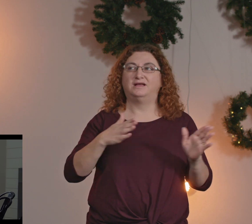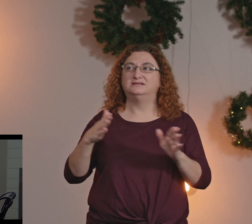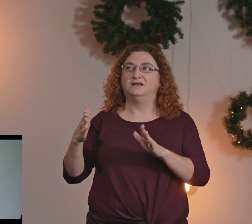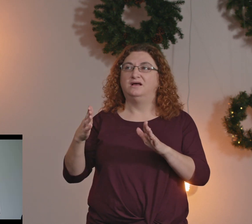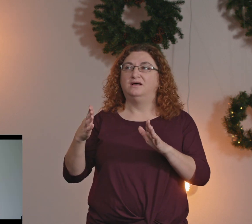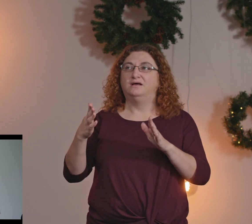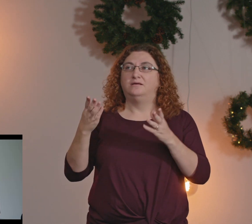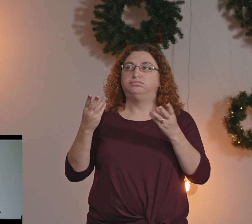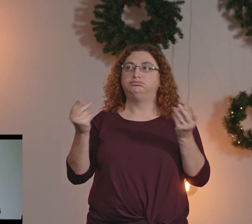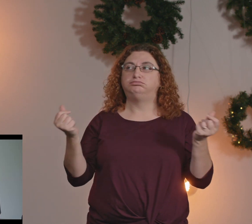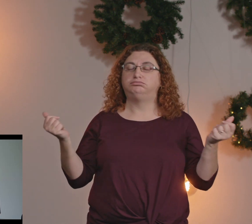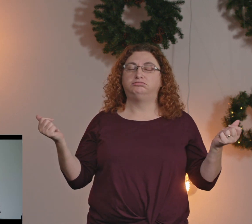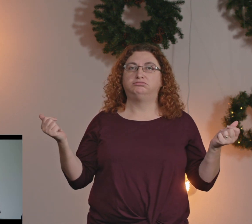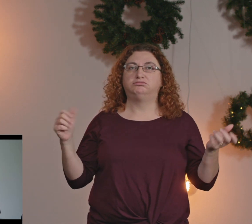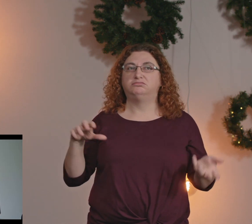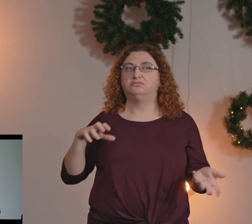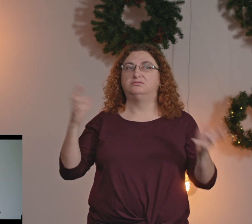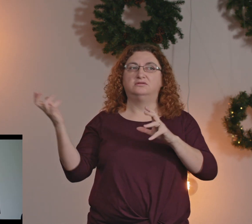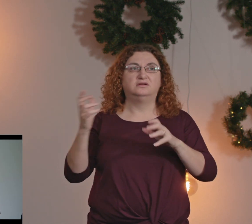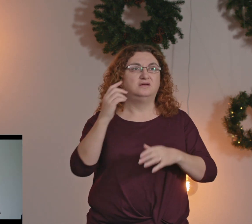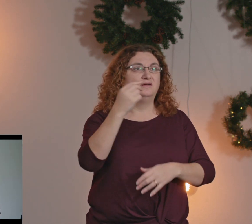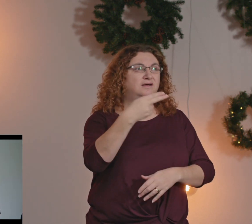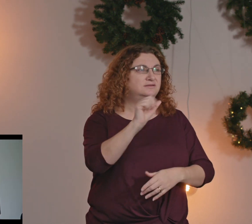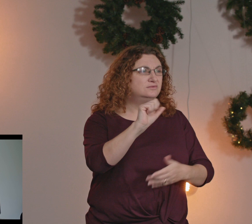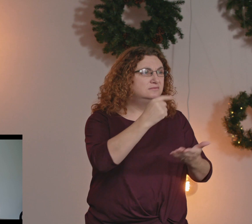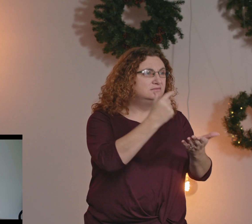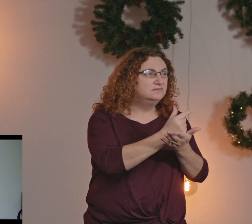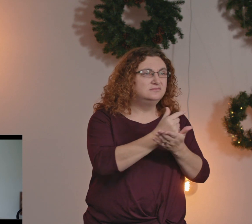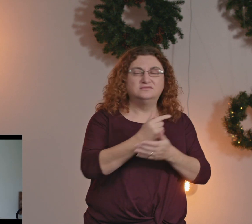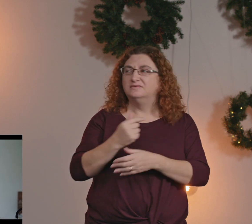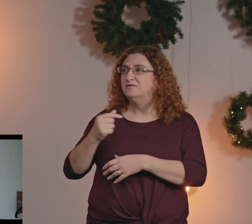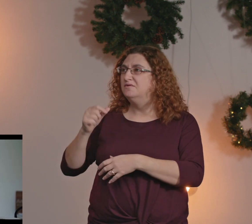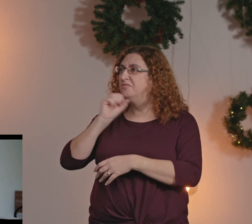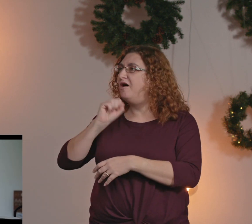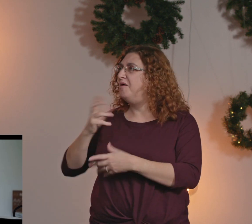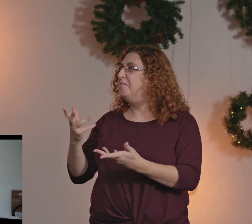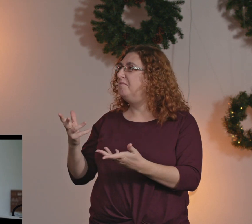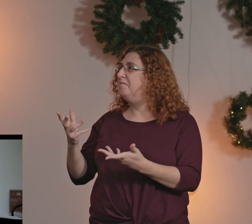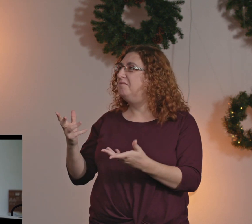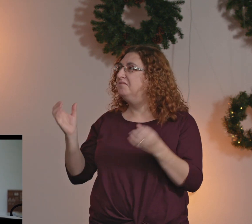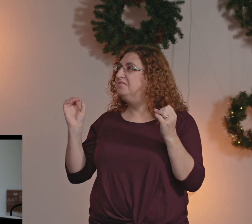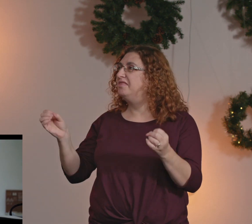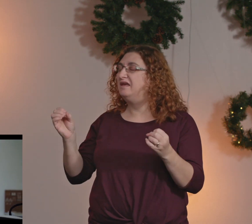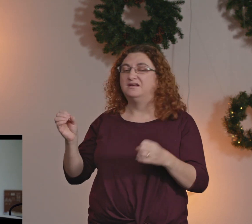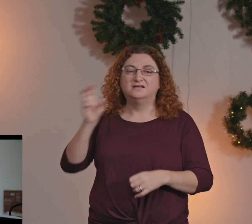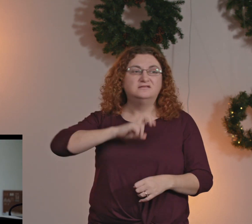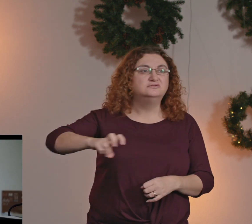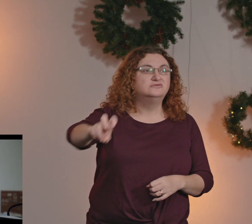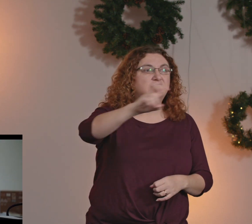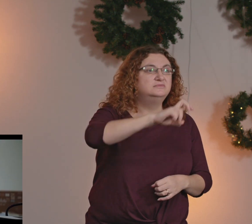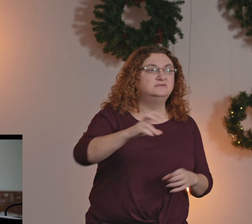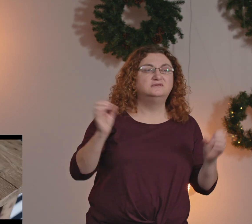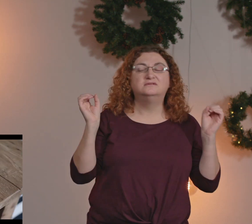crumble away one by one. No high school graduation, no prom, no summer road trips with friends and family, no moving to California